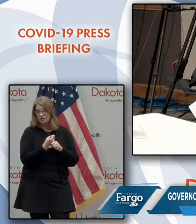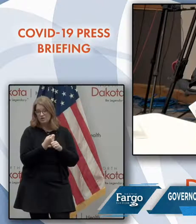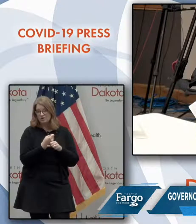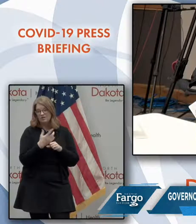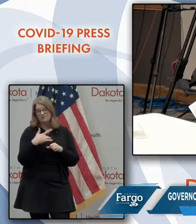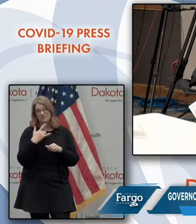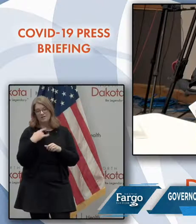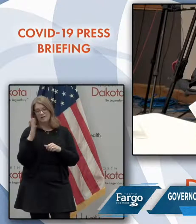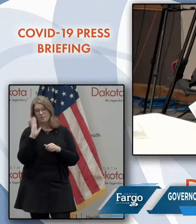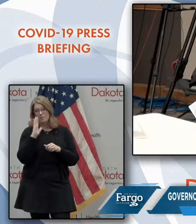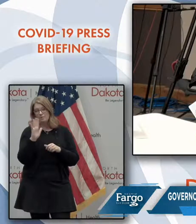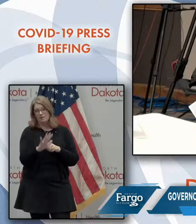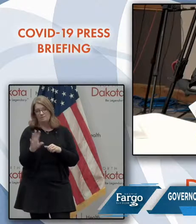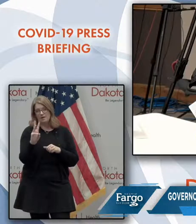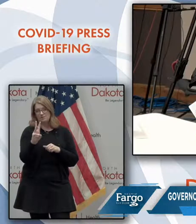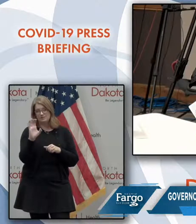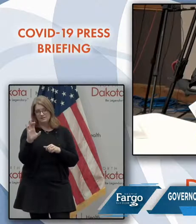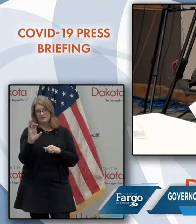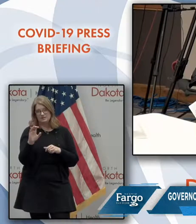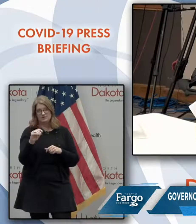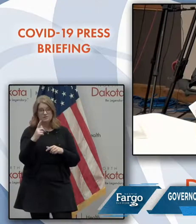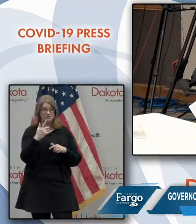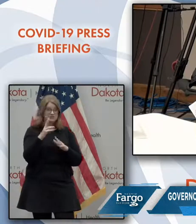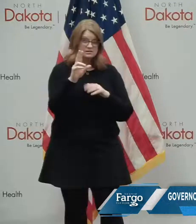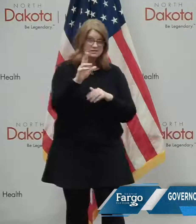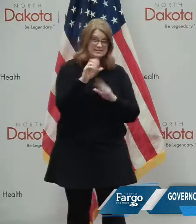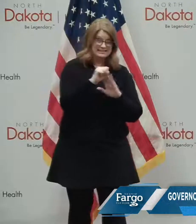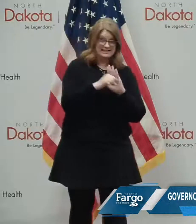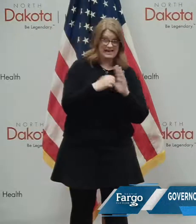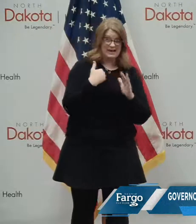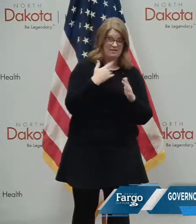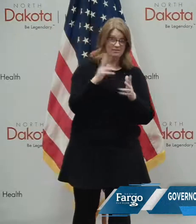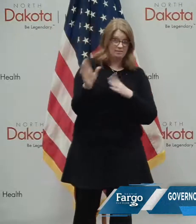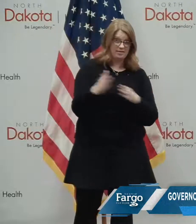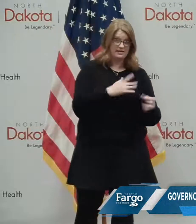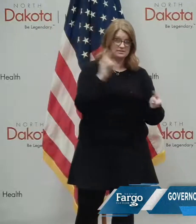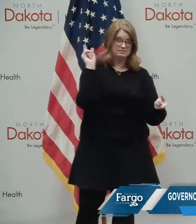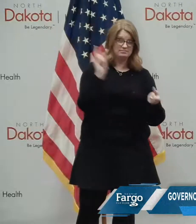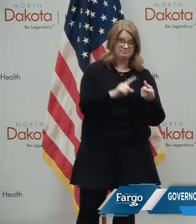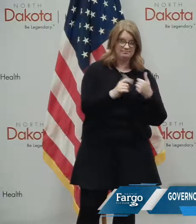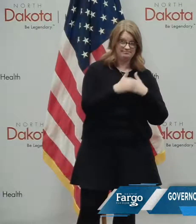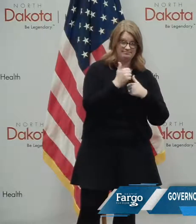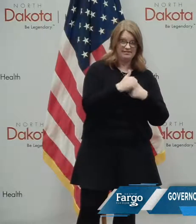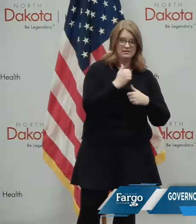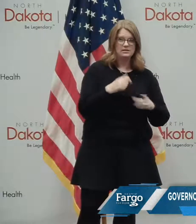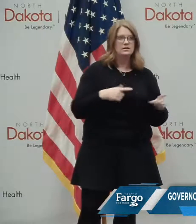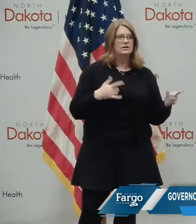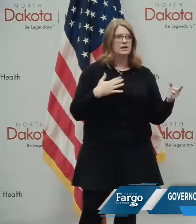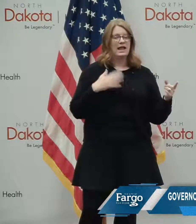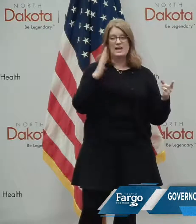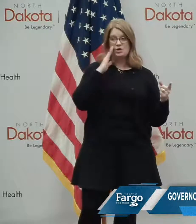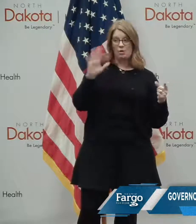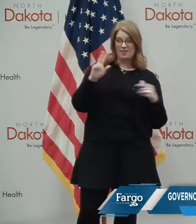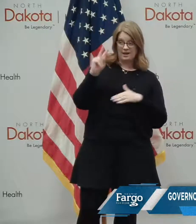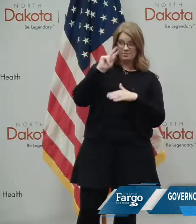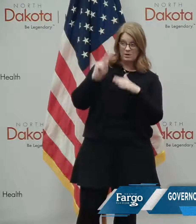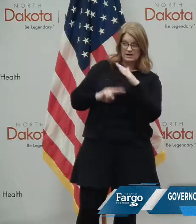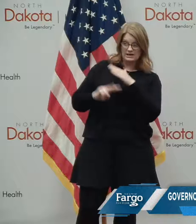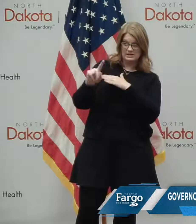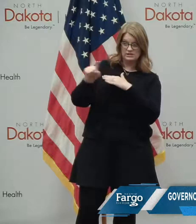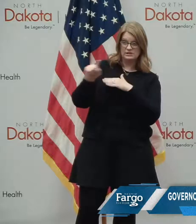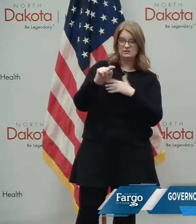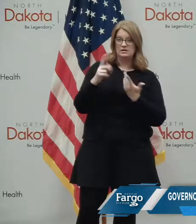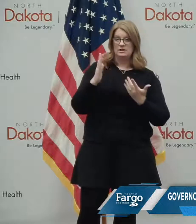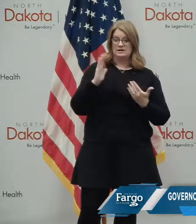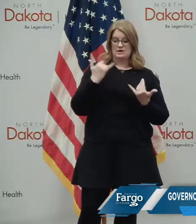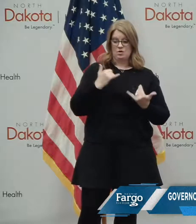projection and any plans to help mitigate that? Well, I know that how some of those prediction engines work, and they take the trend line we